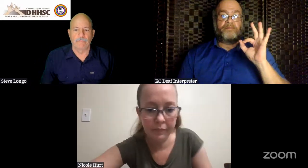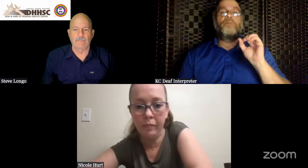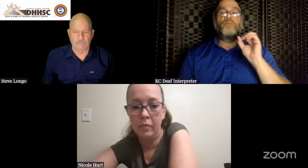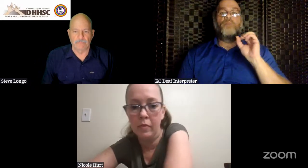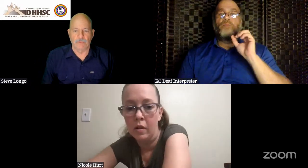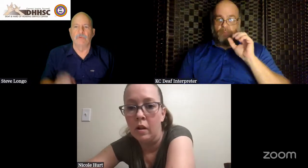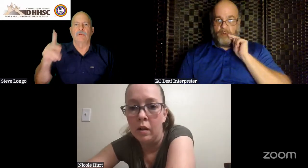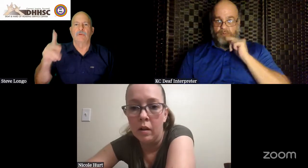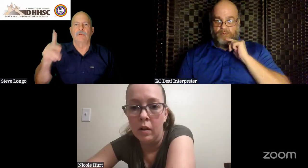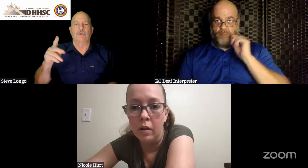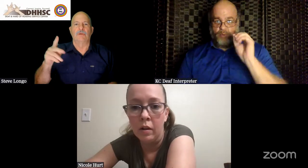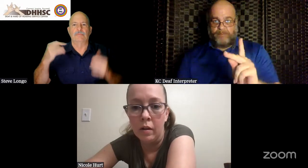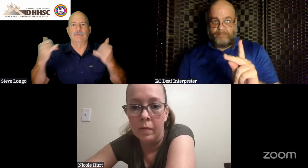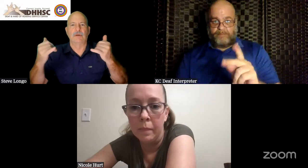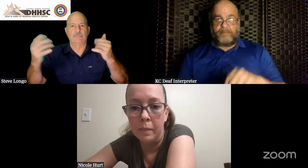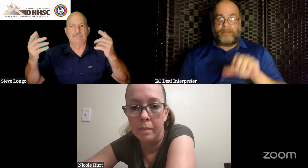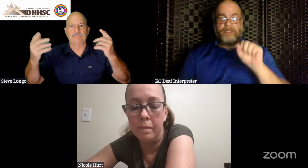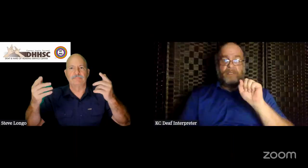share that?